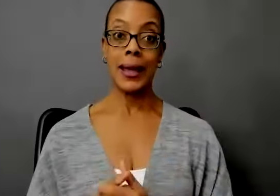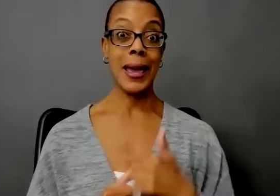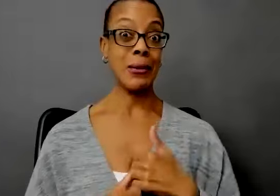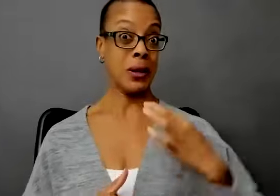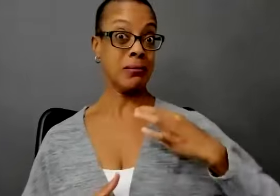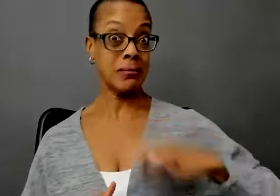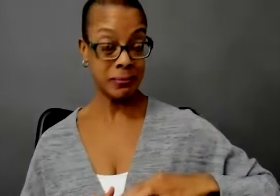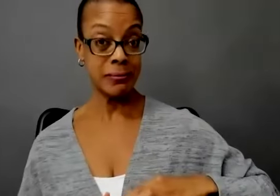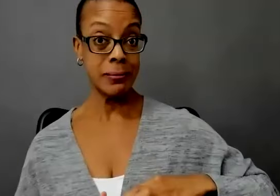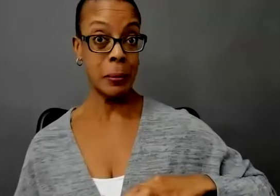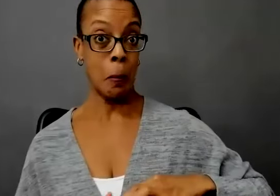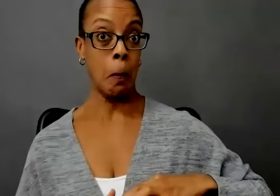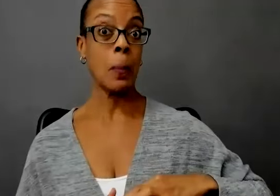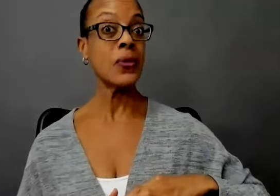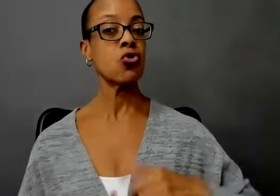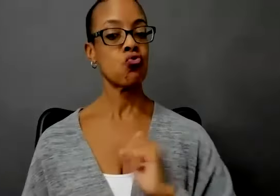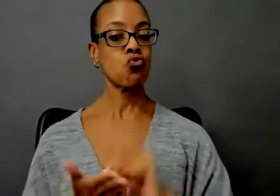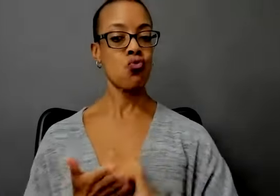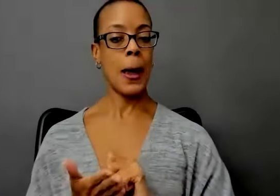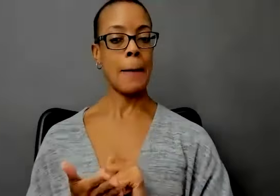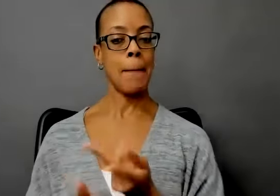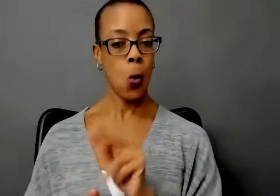myself a quick briefing note where I had